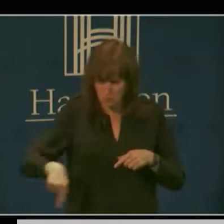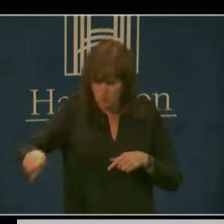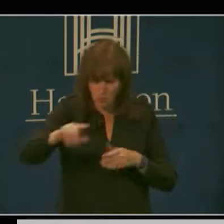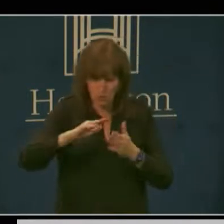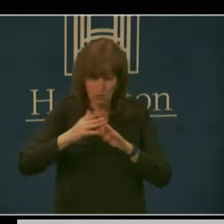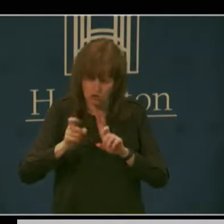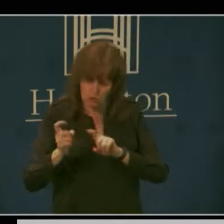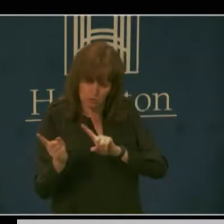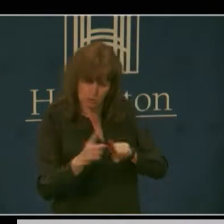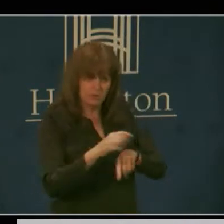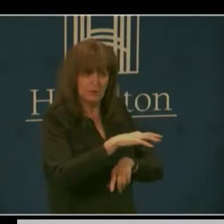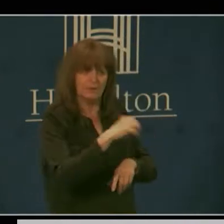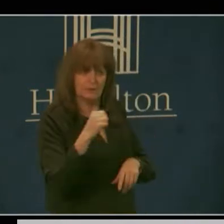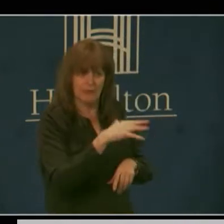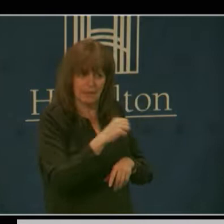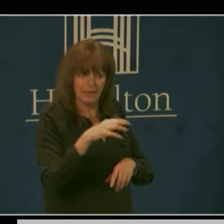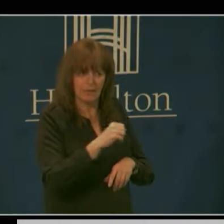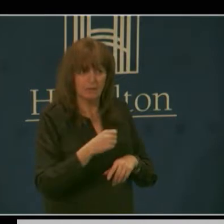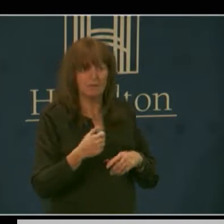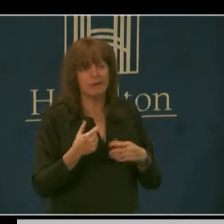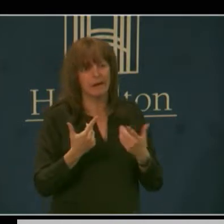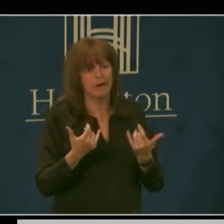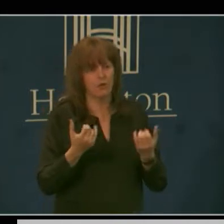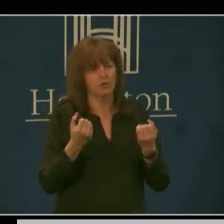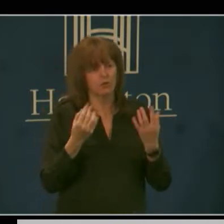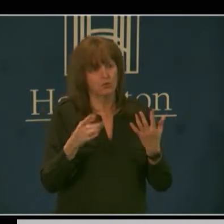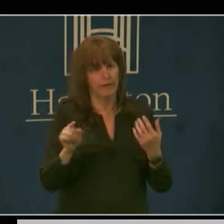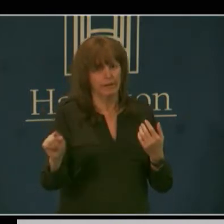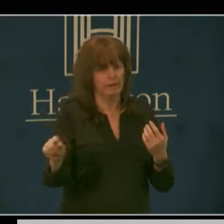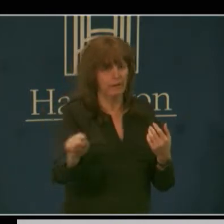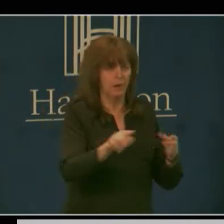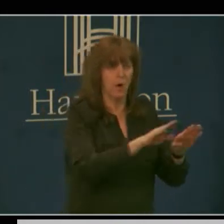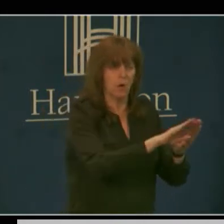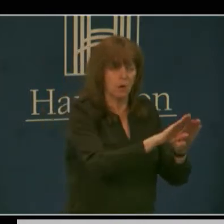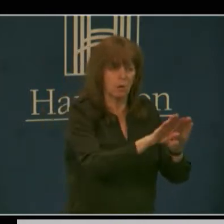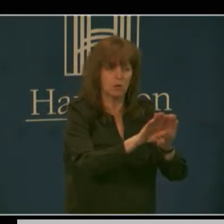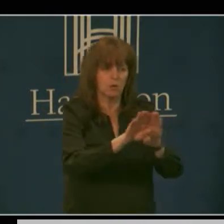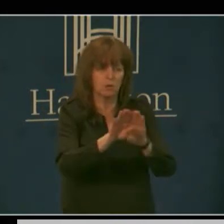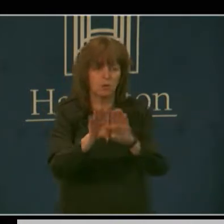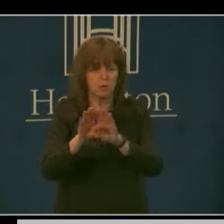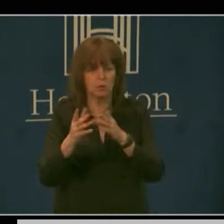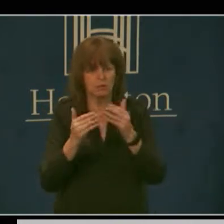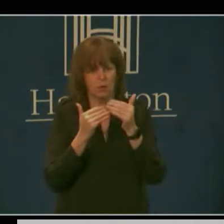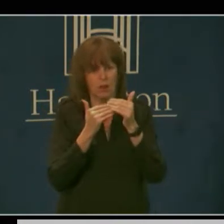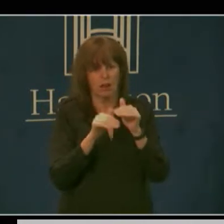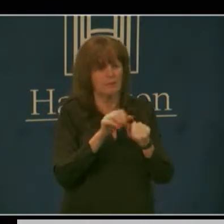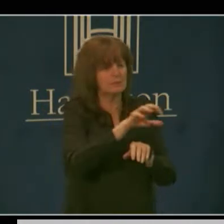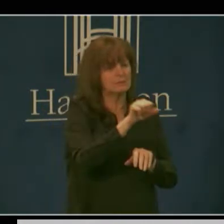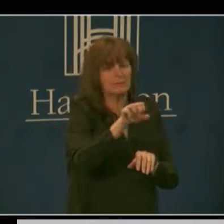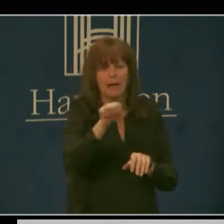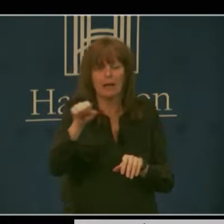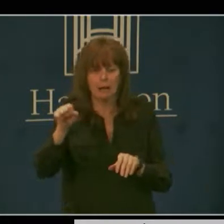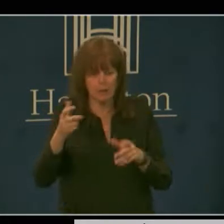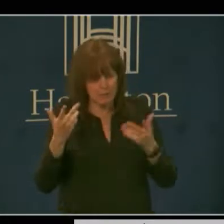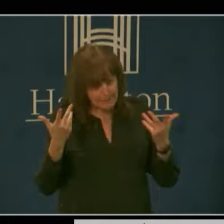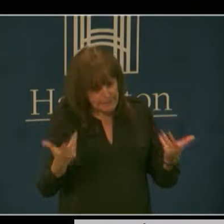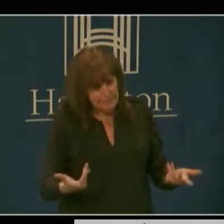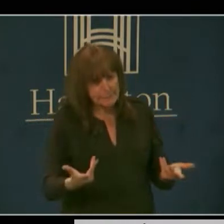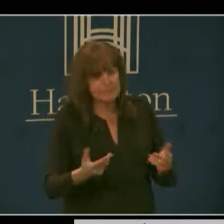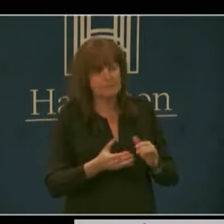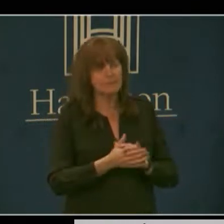closed, even that is curtailed to some degree. So right now, business is kind of at a